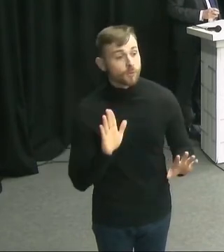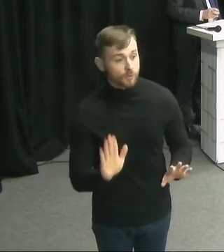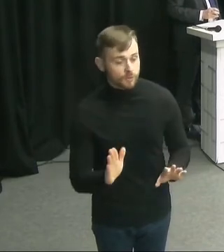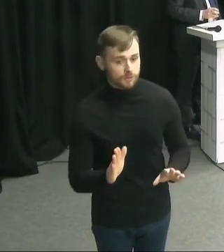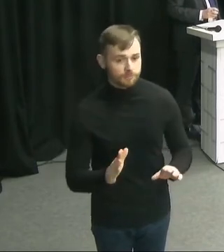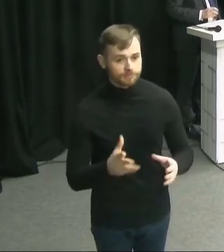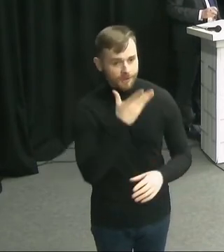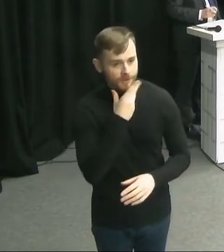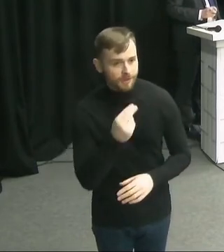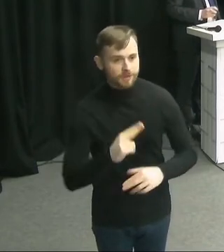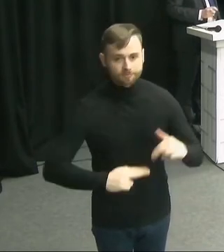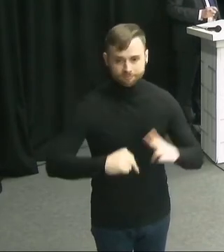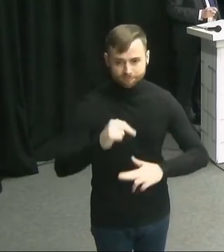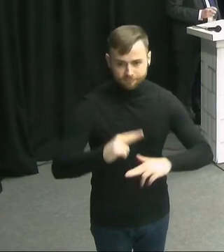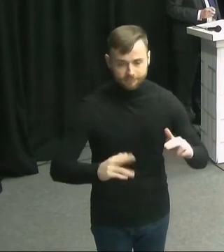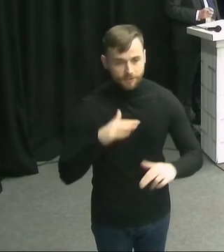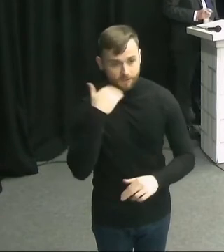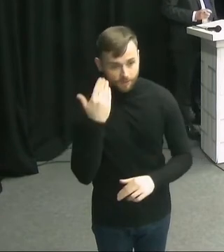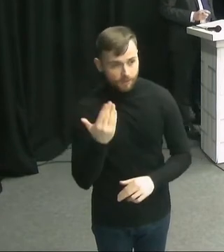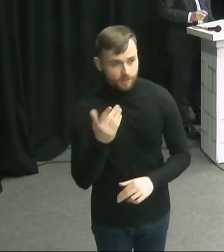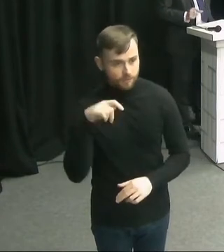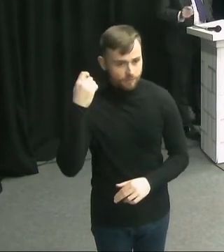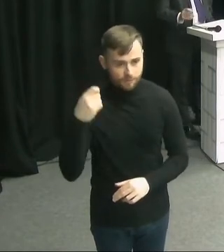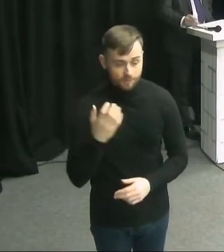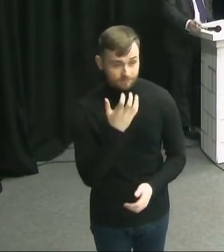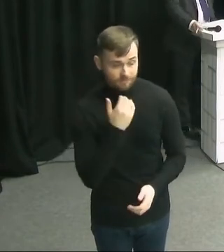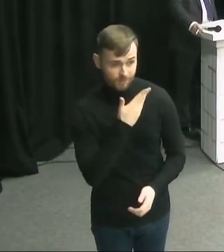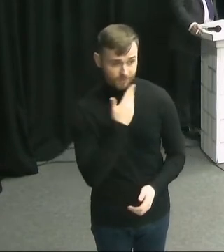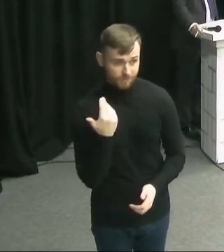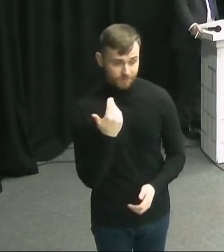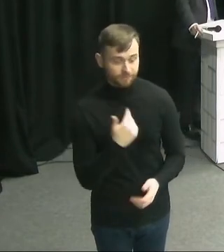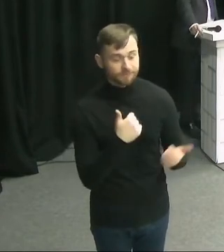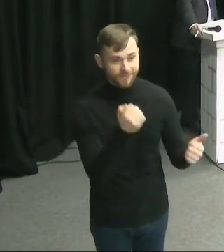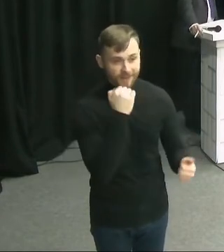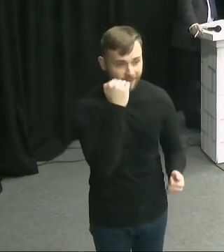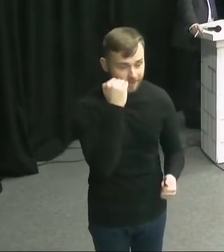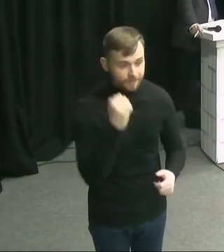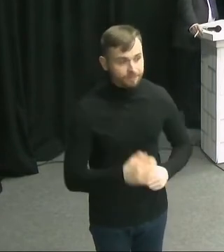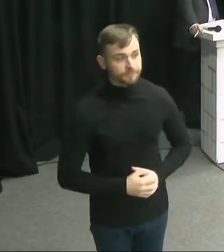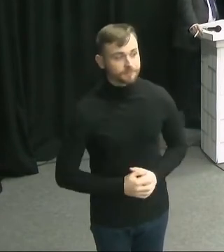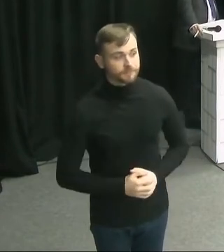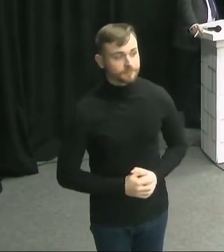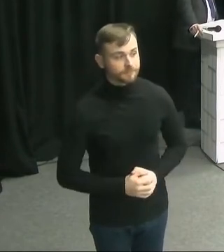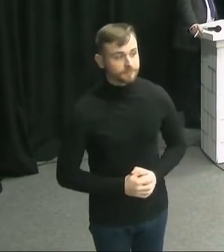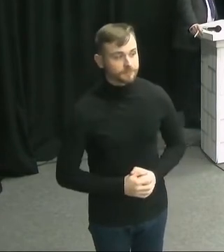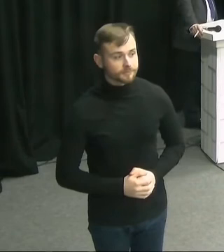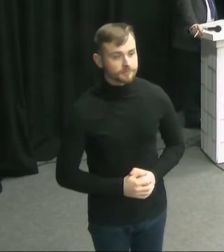your comments on each statement. It's just if you feel like you have something to add. The second statement,